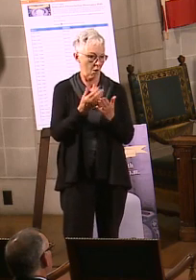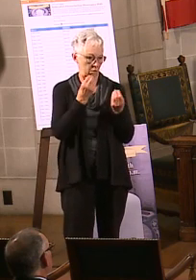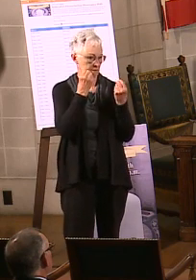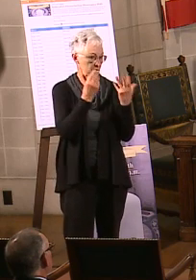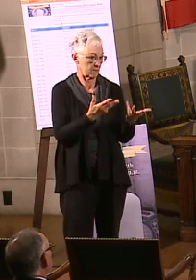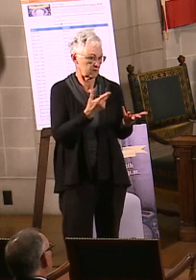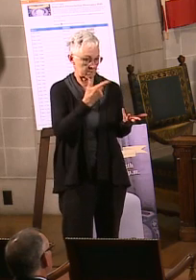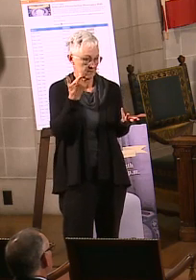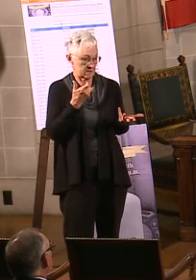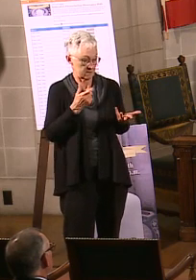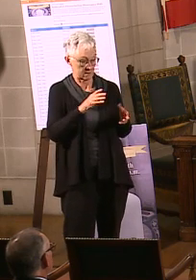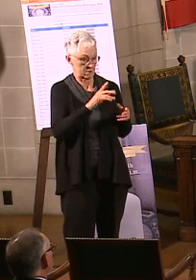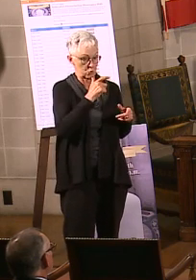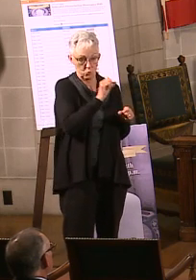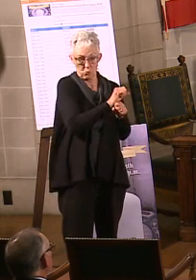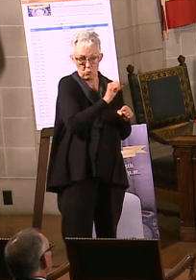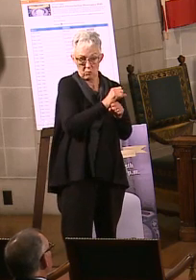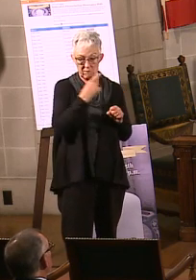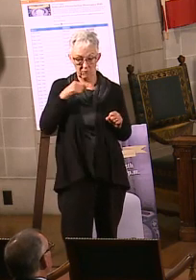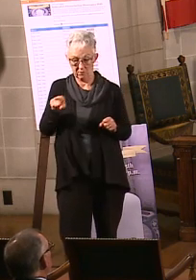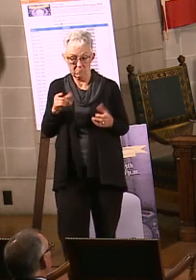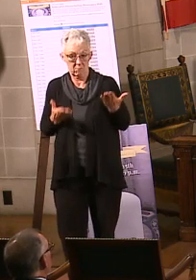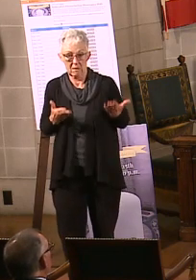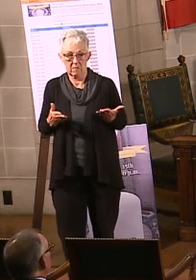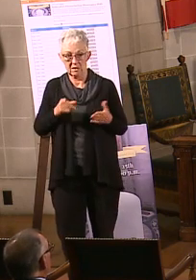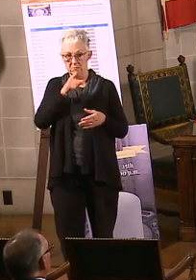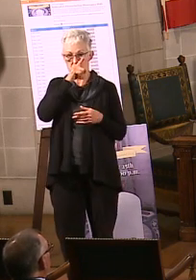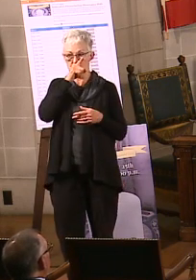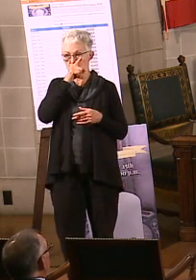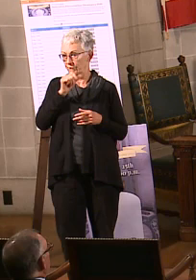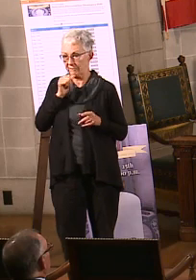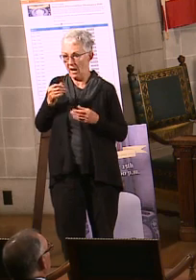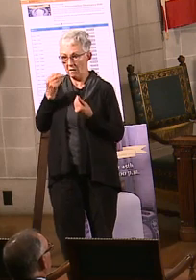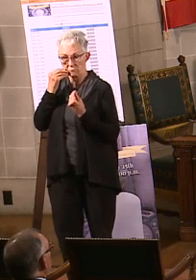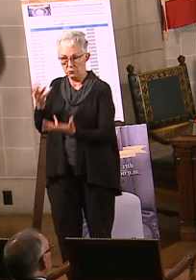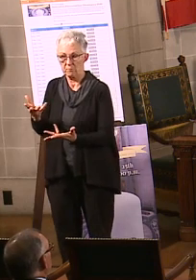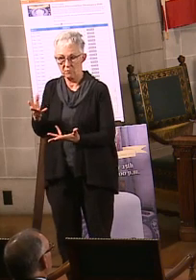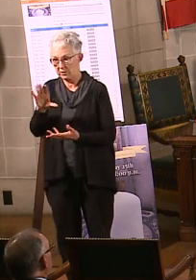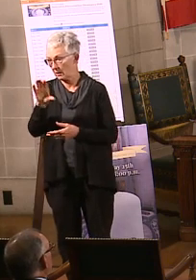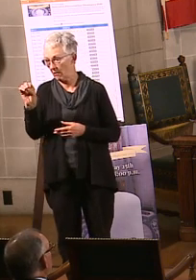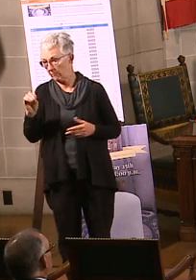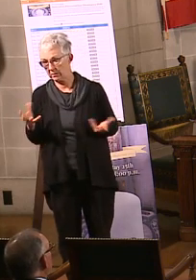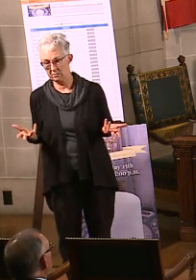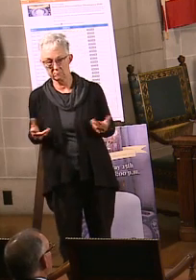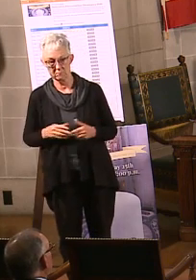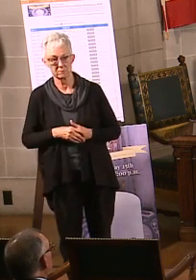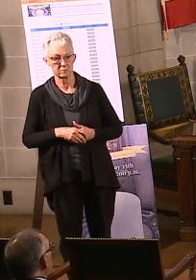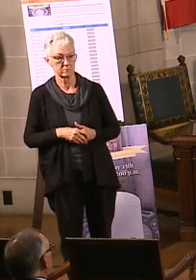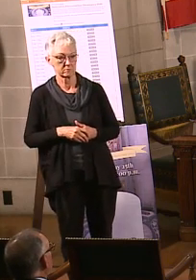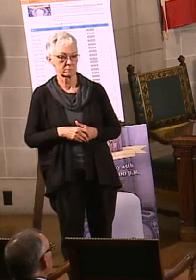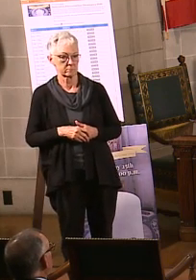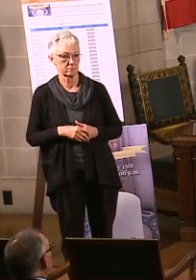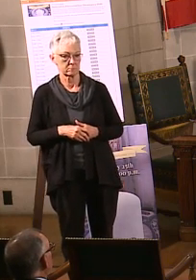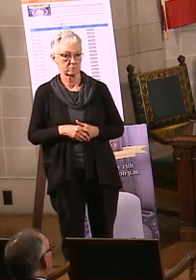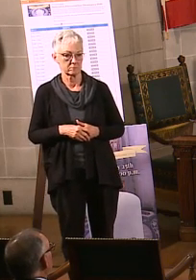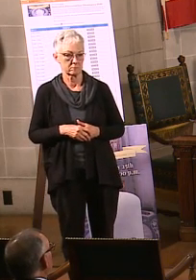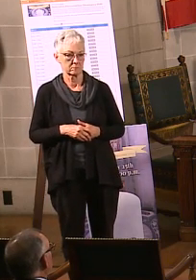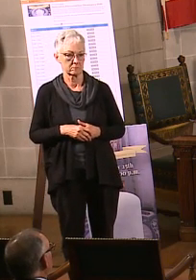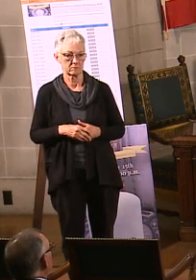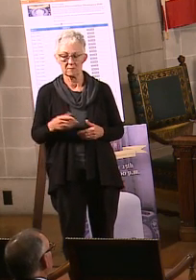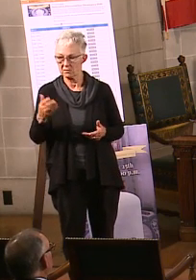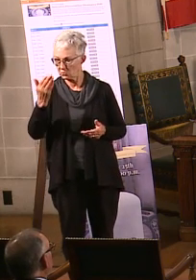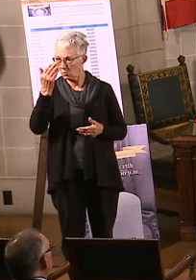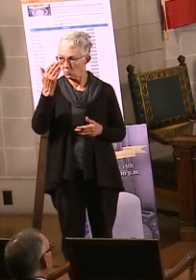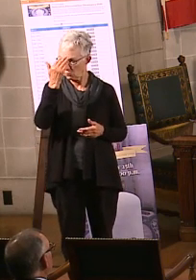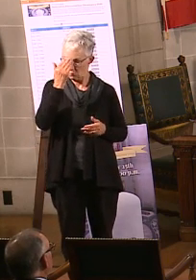chain. So I think there's a kind of a misunderstanding about how this whole process works with regard to what companies know when somebody